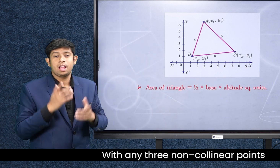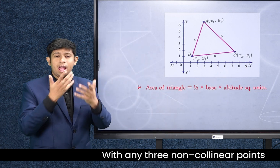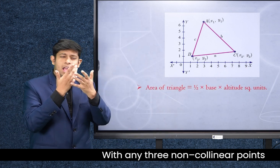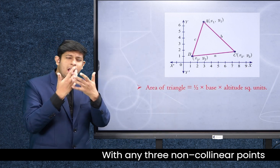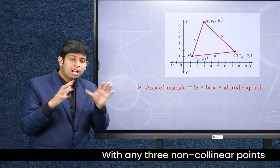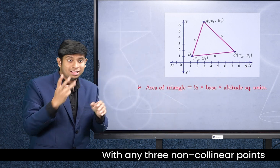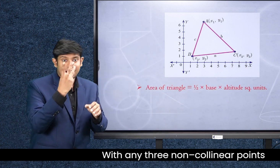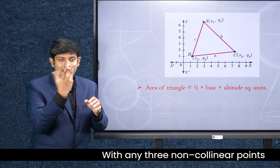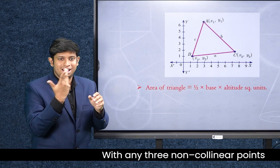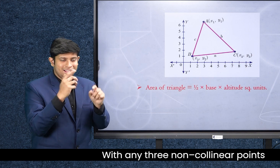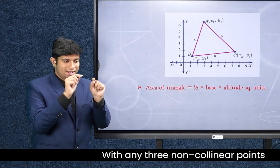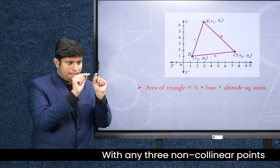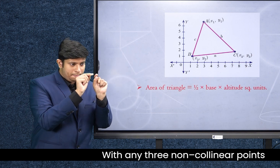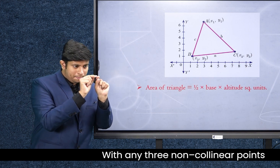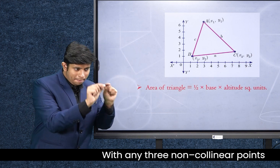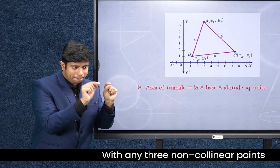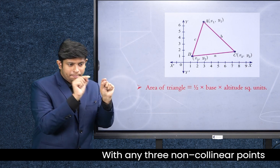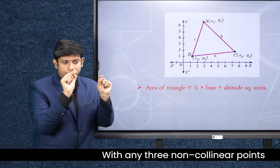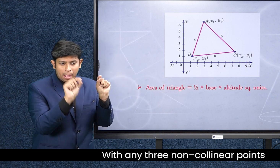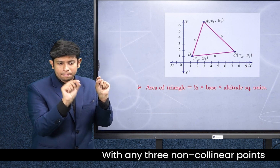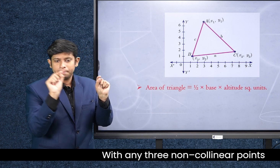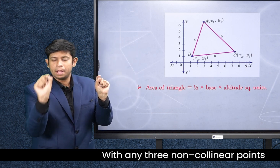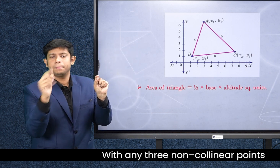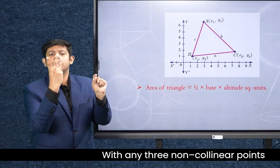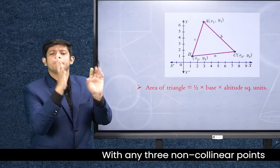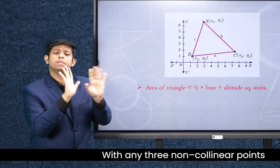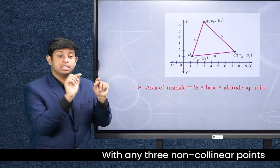With any 3 non-collinear points,